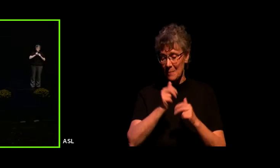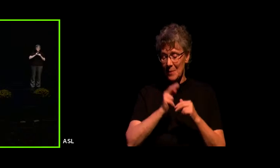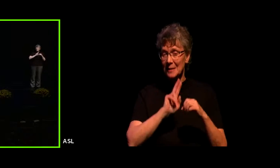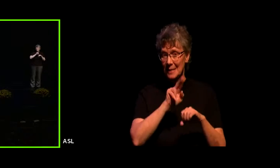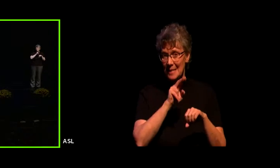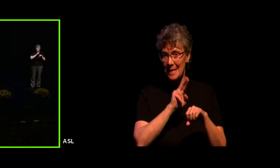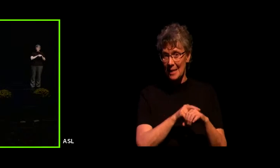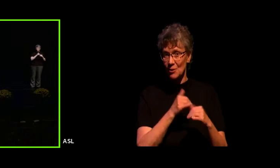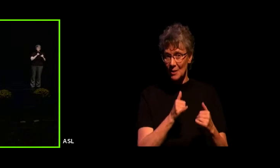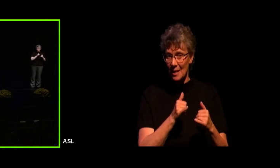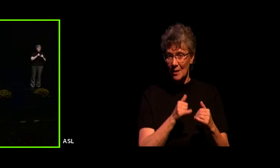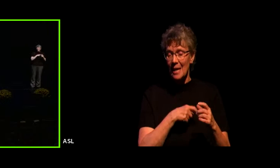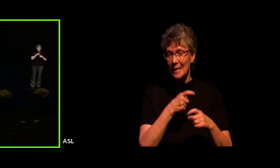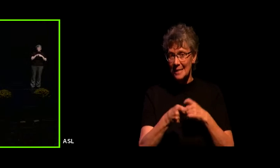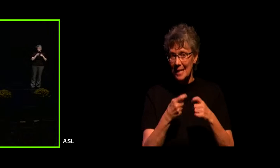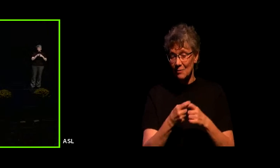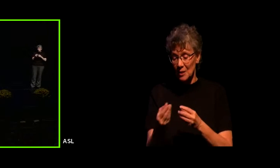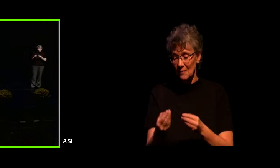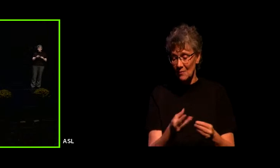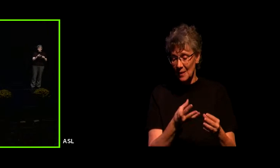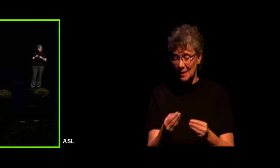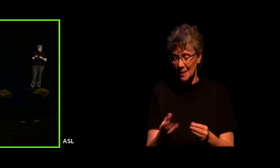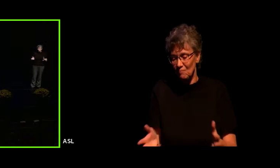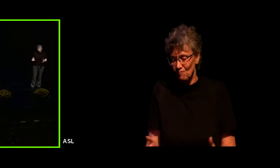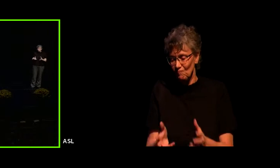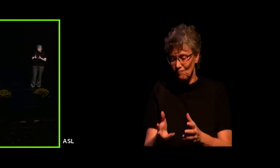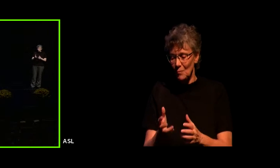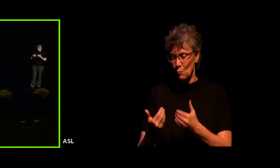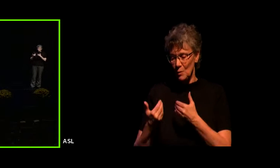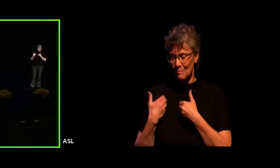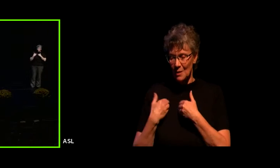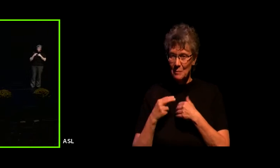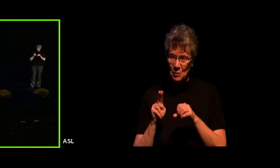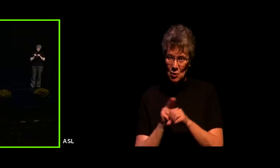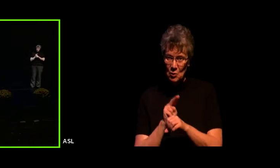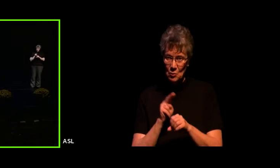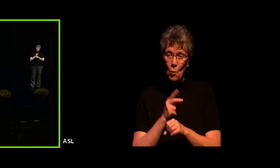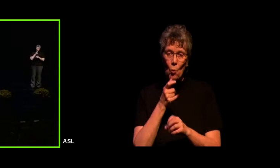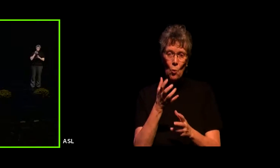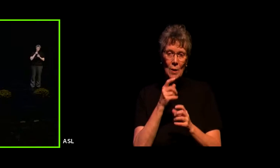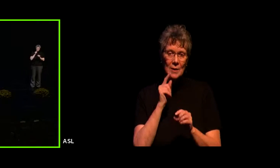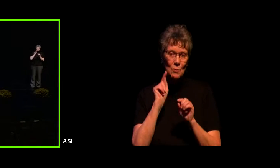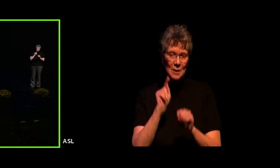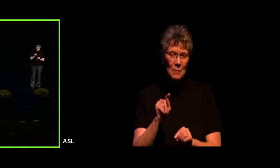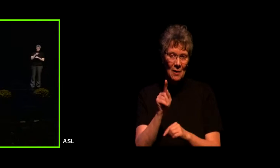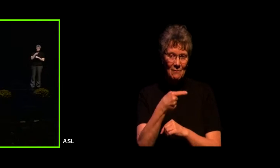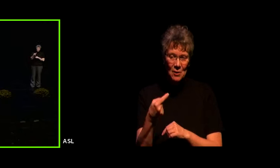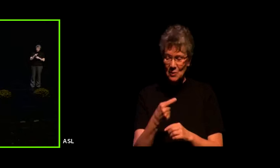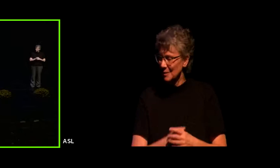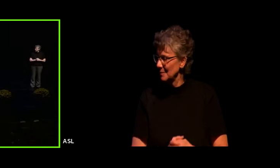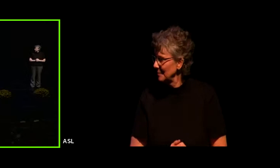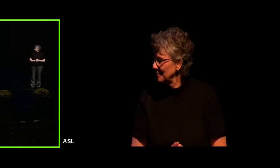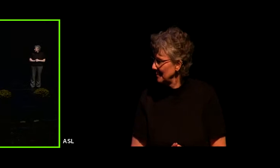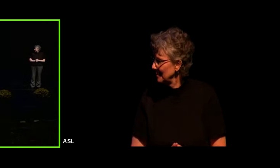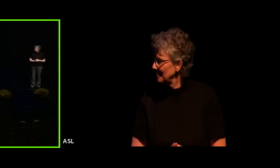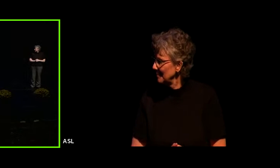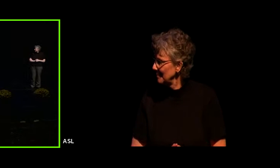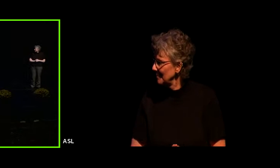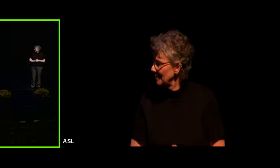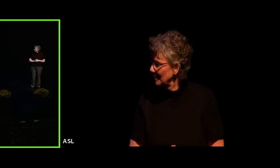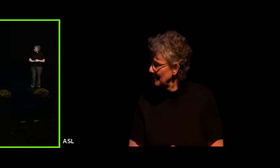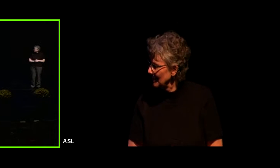responsible use. Who wants to take it? Here, I'm going to hand you the thing so you can see it. It's the bottom. Yes, thank you. I